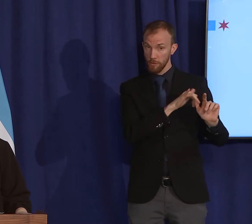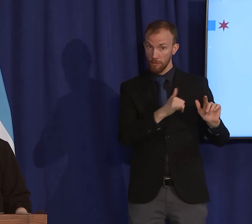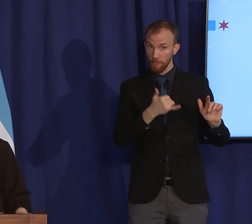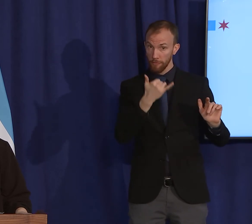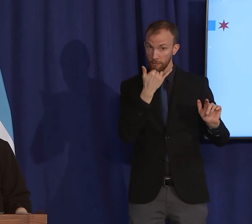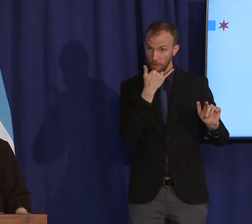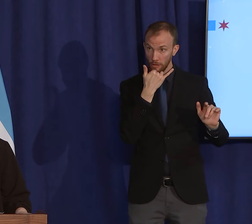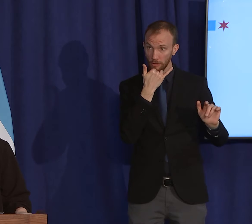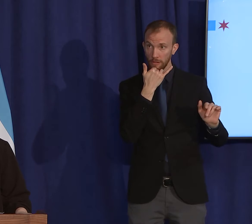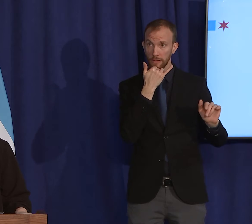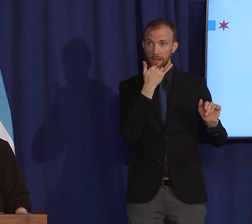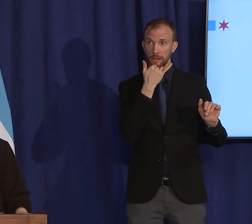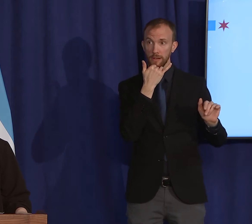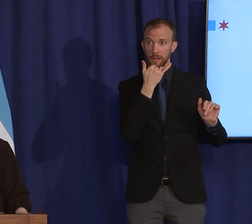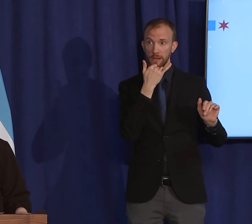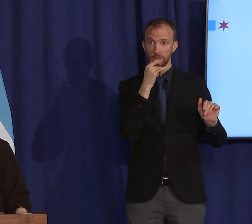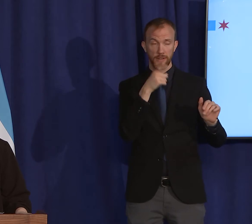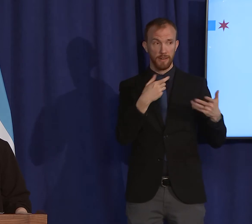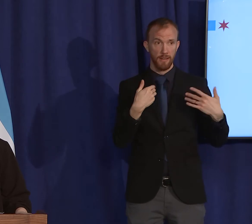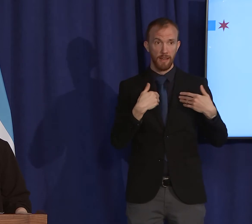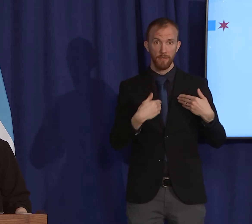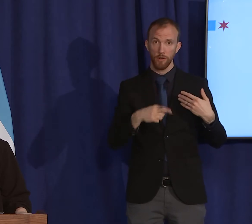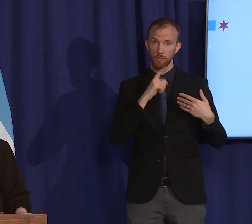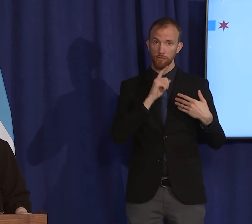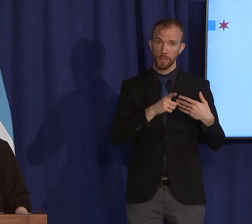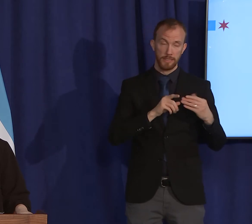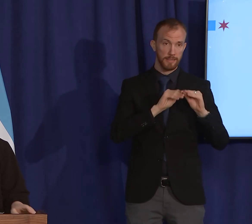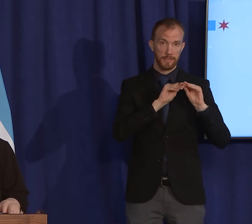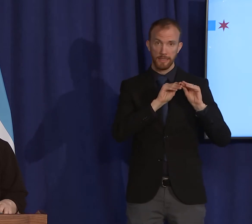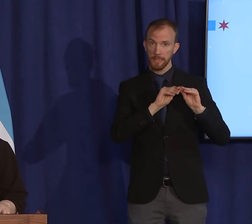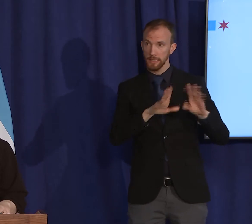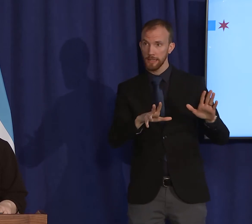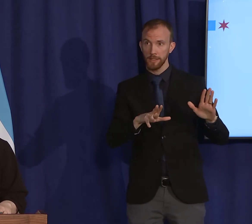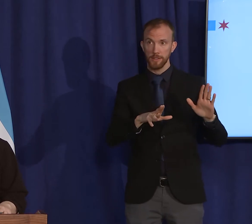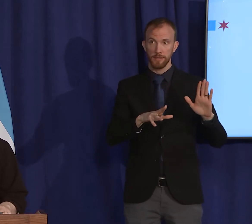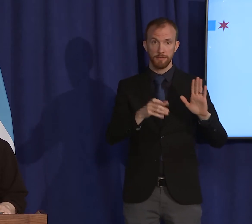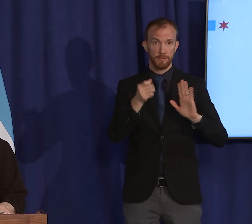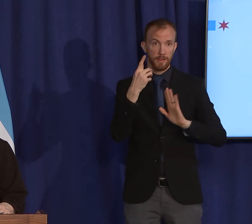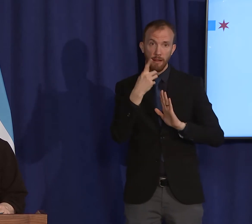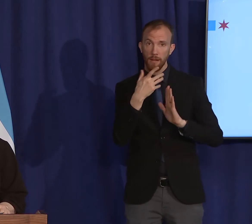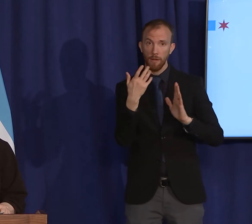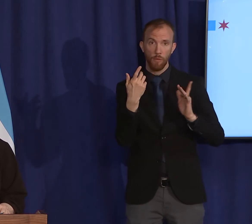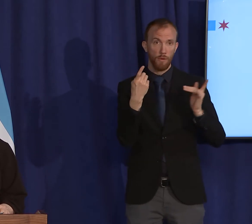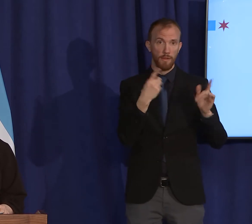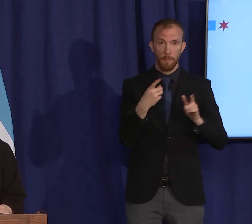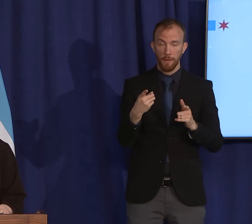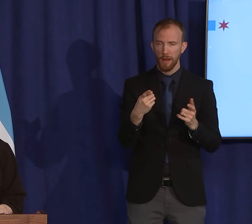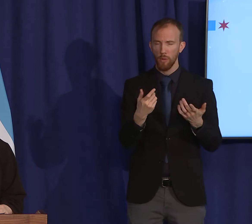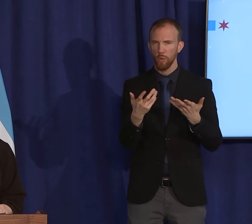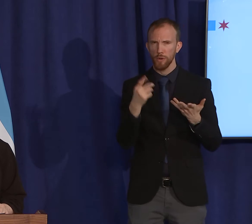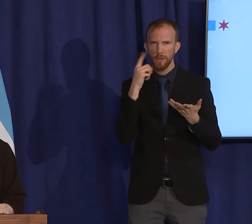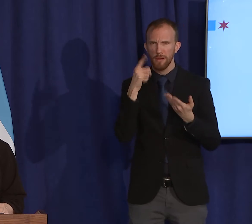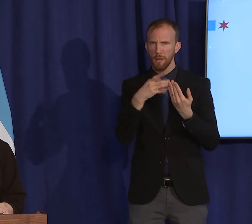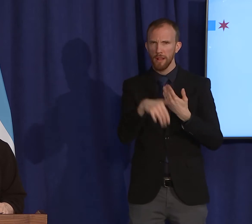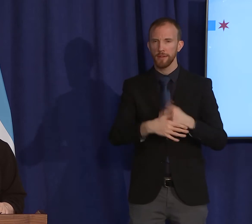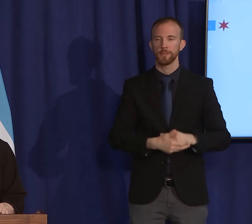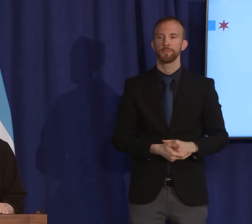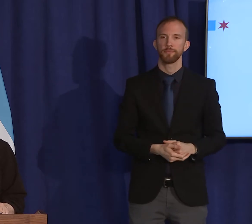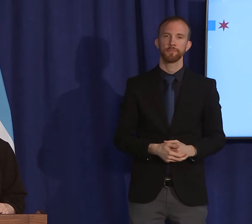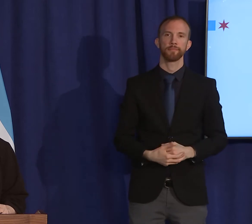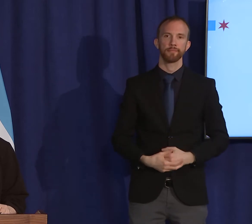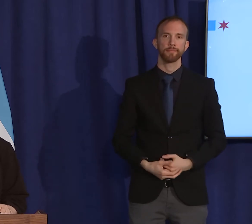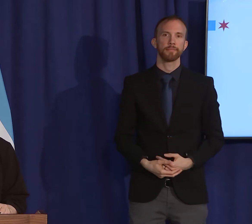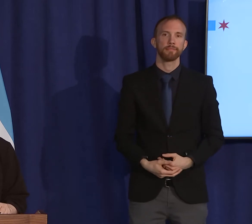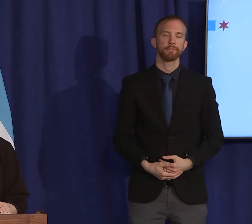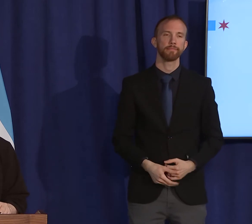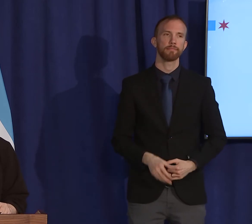that has to be a broader signal for Chicago? What is your take on how it's been handled? Yeah, so I want to just clarify.